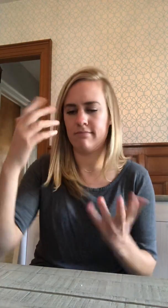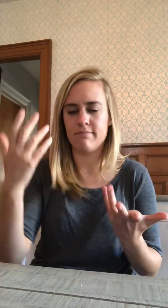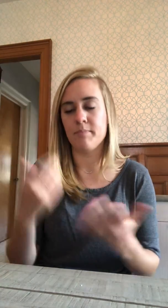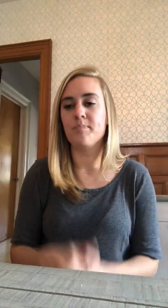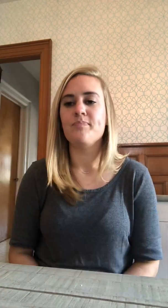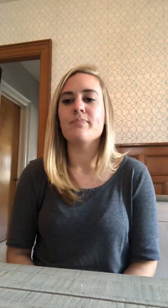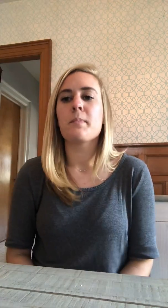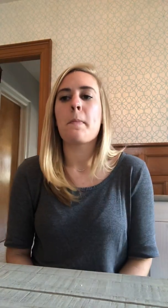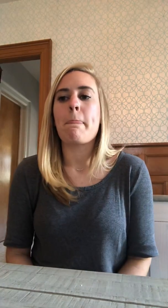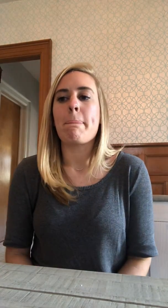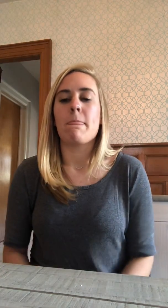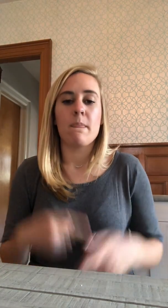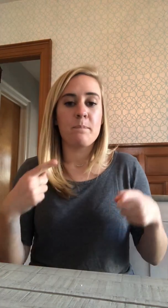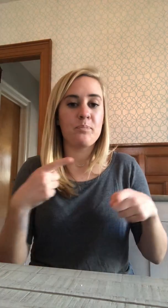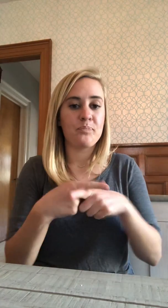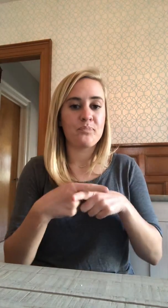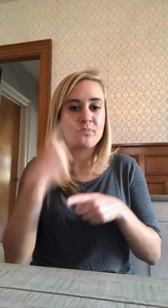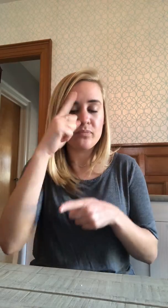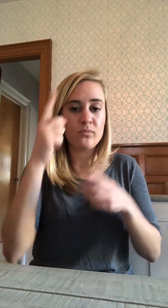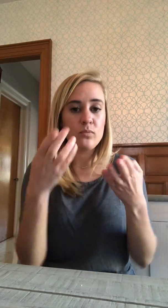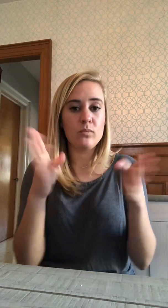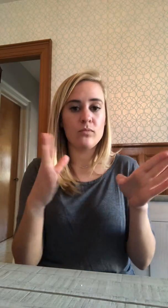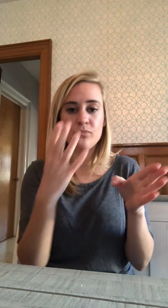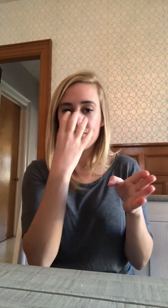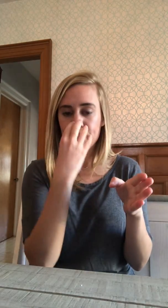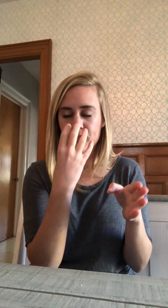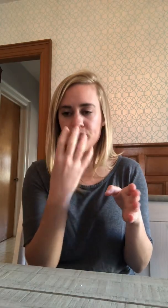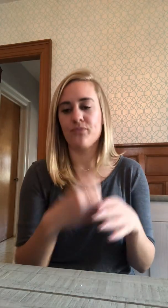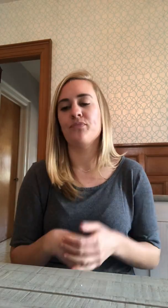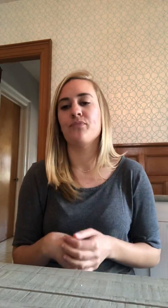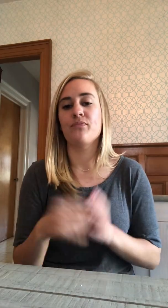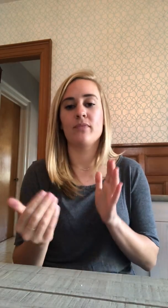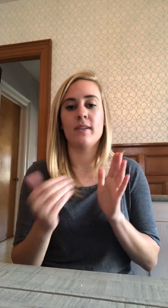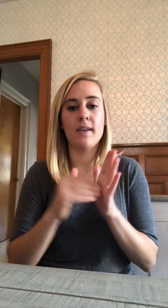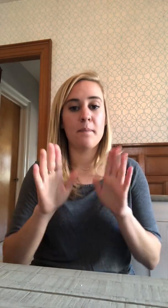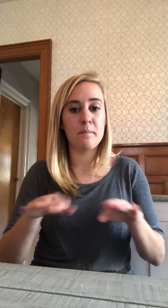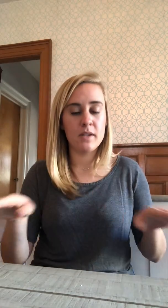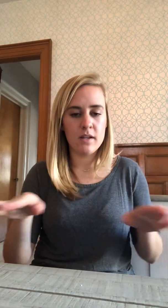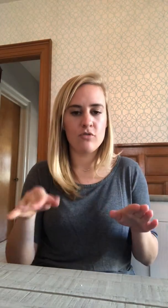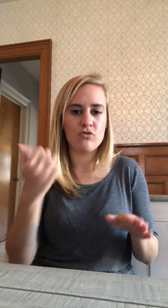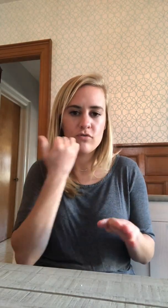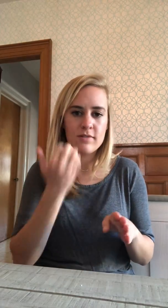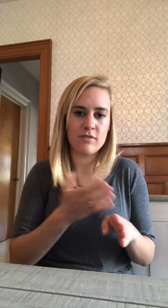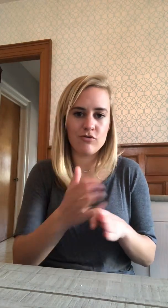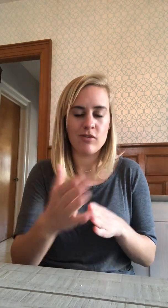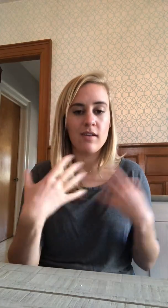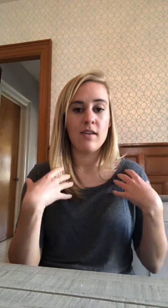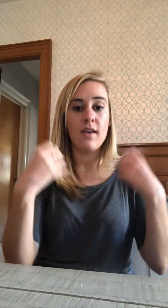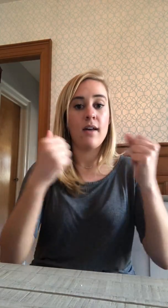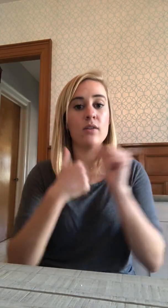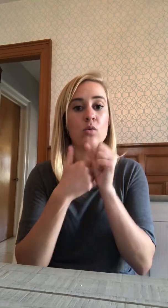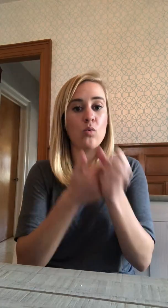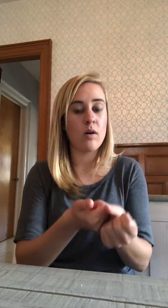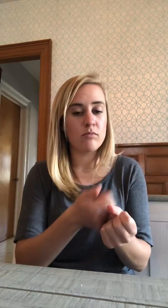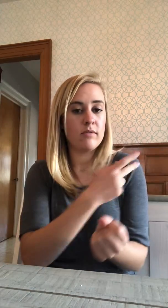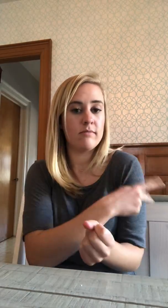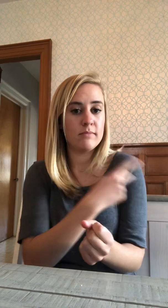Contraindications for general anesthesia, again, pediatric dentistry, healthy cooperative patients who don't need much, yeah, obviously.